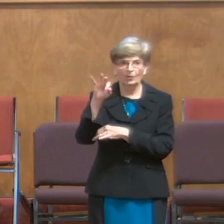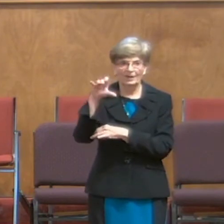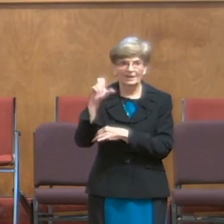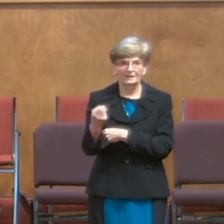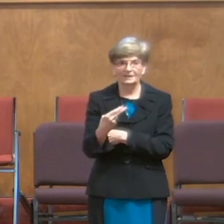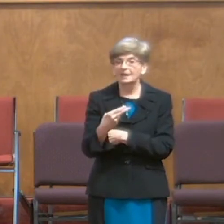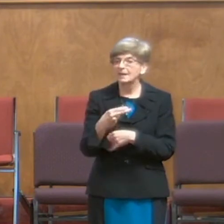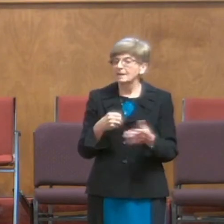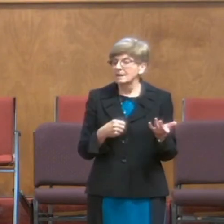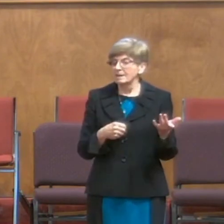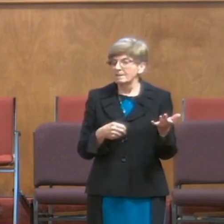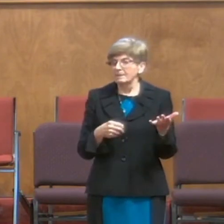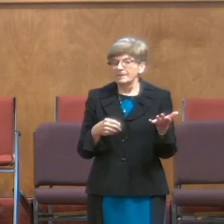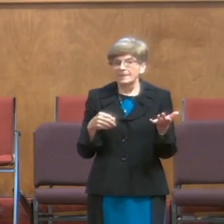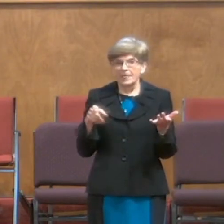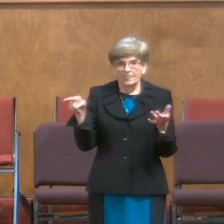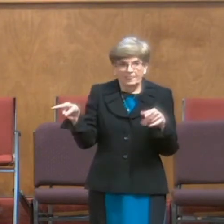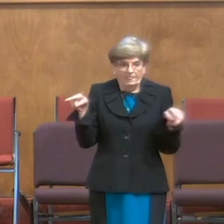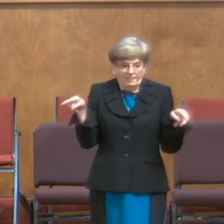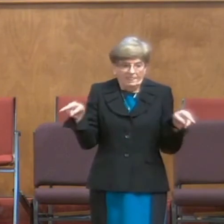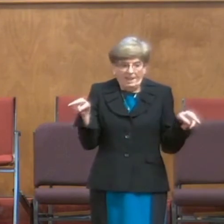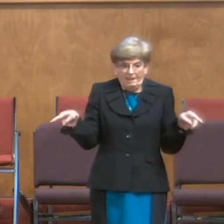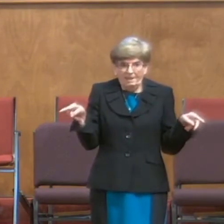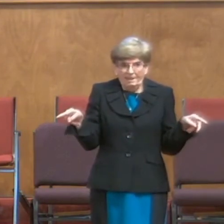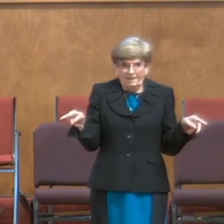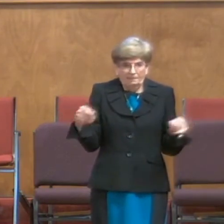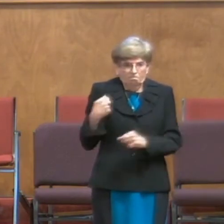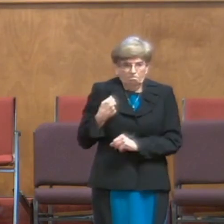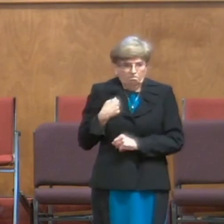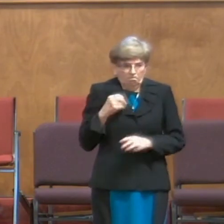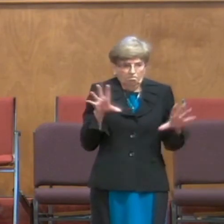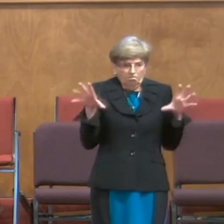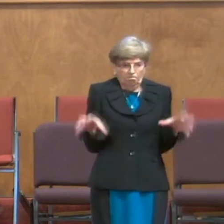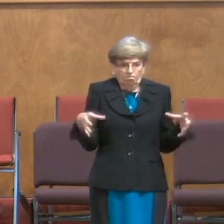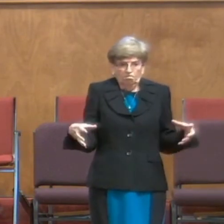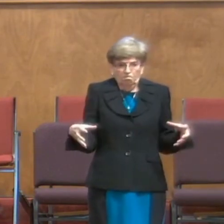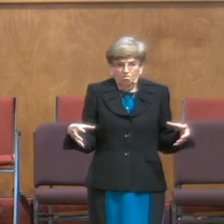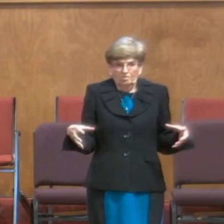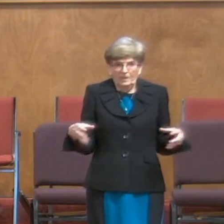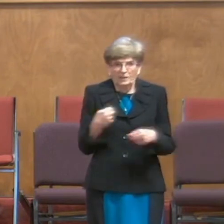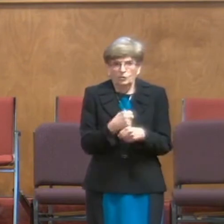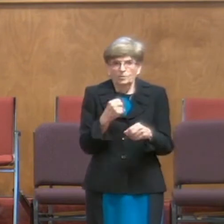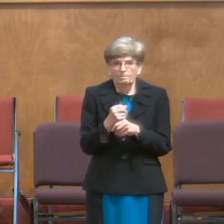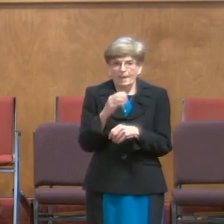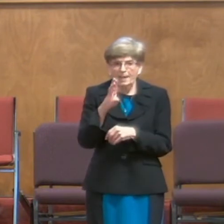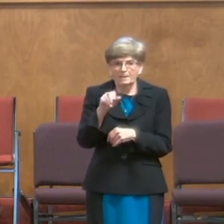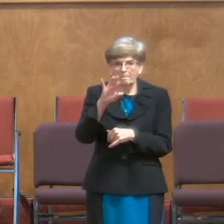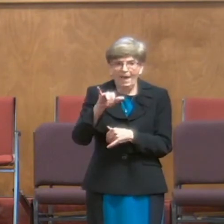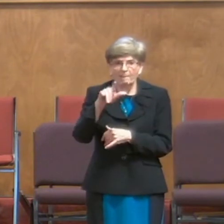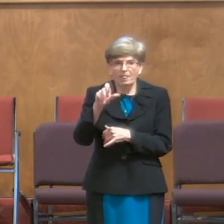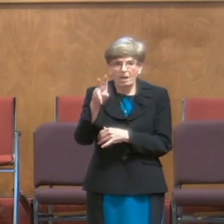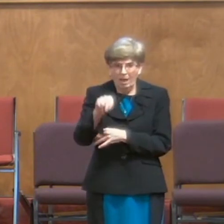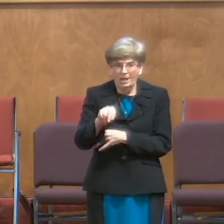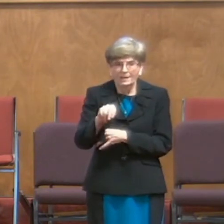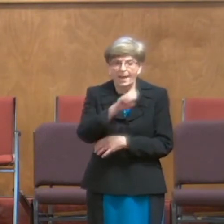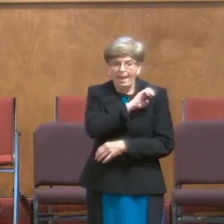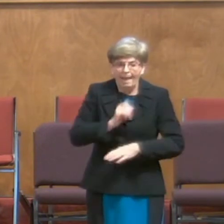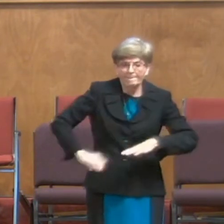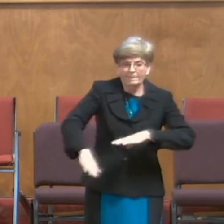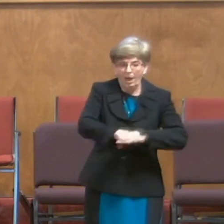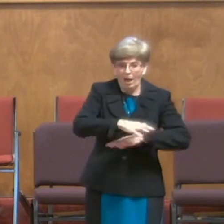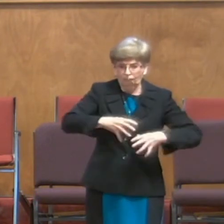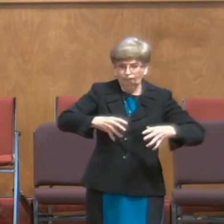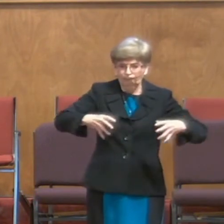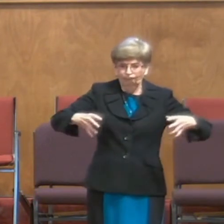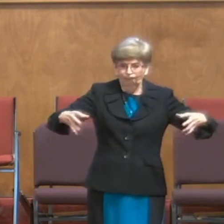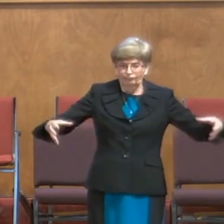Chaldeans and the Babylonians, they take over and they begin to expand the Babylonian empire. And so approximately from